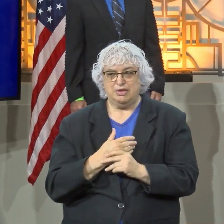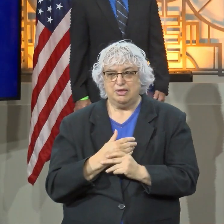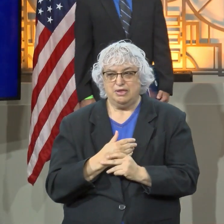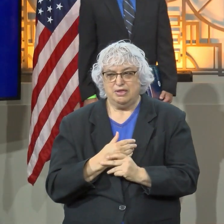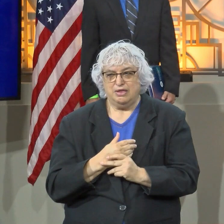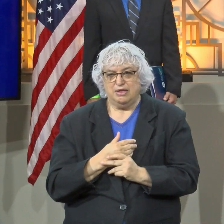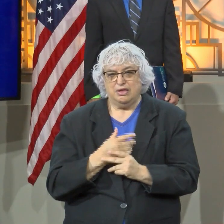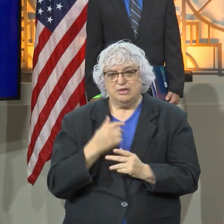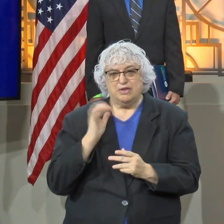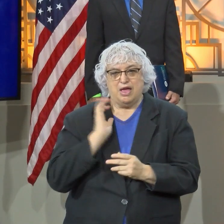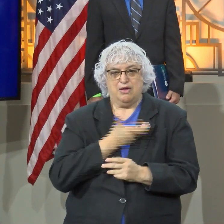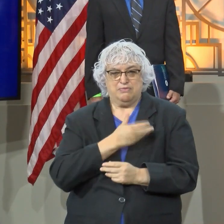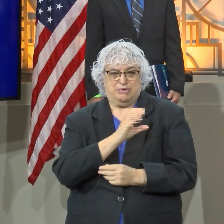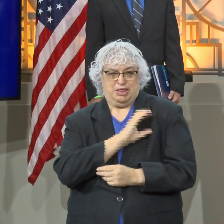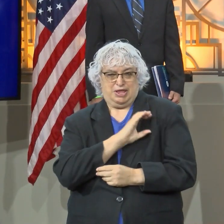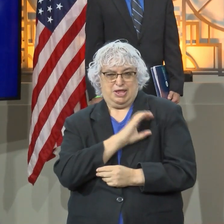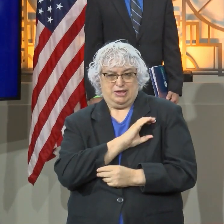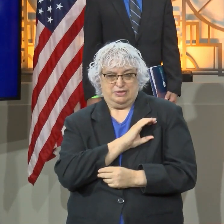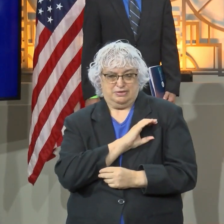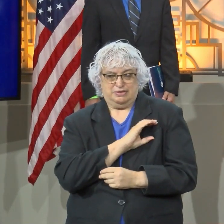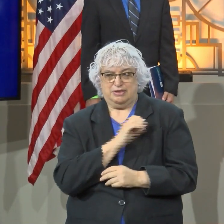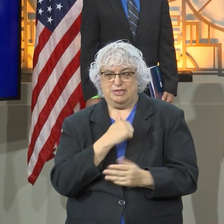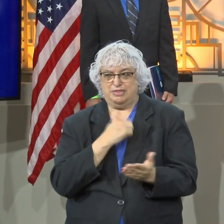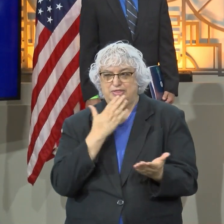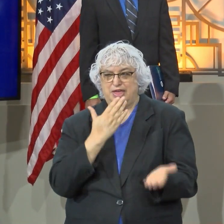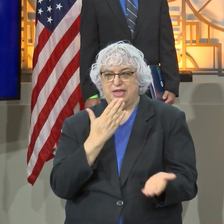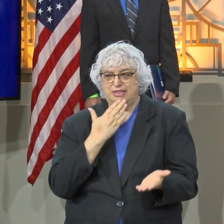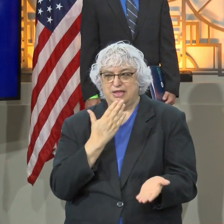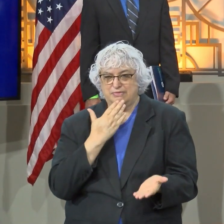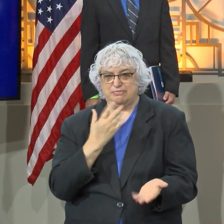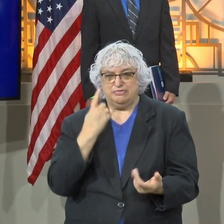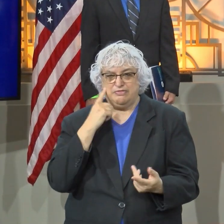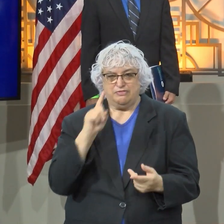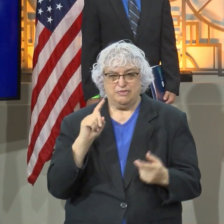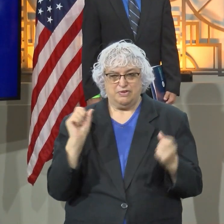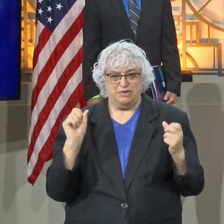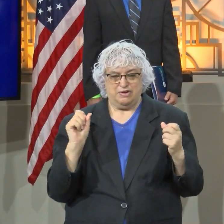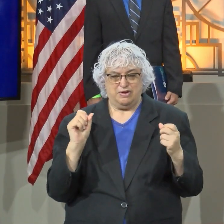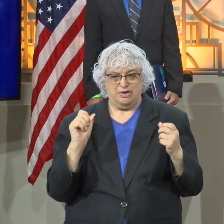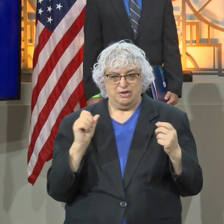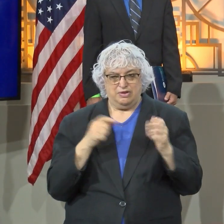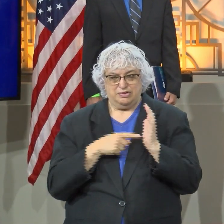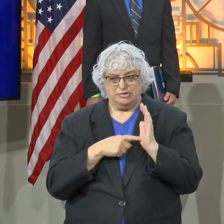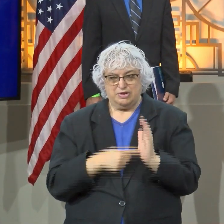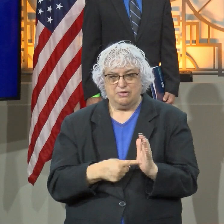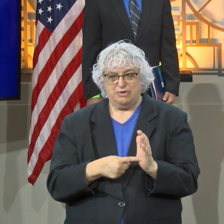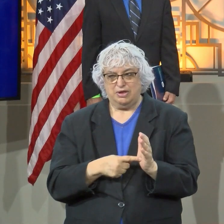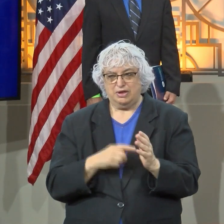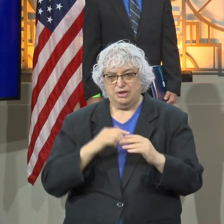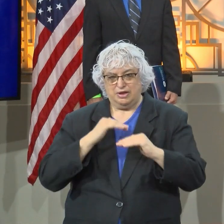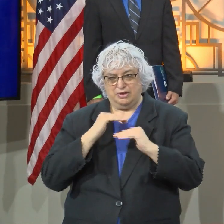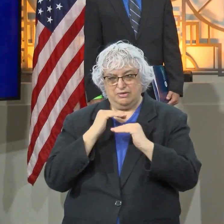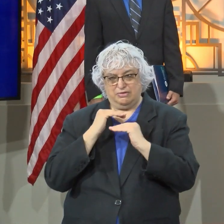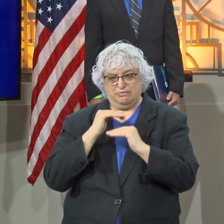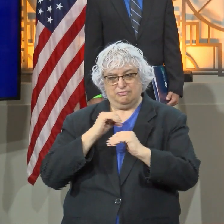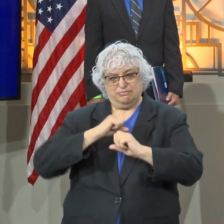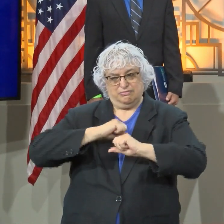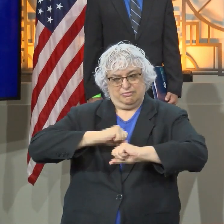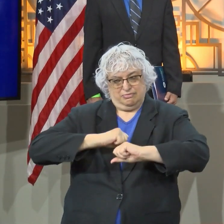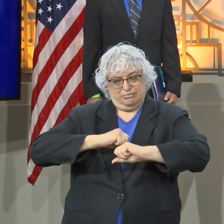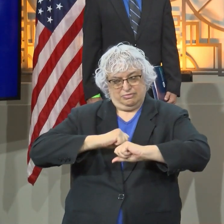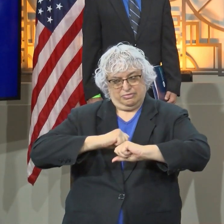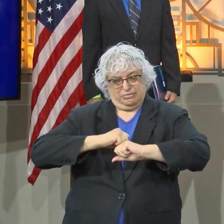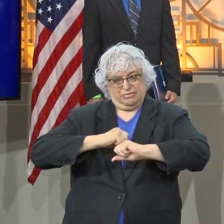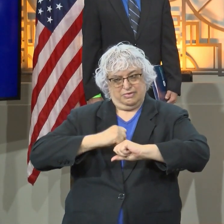our police officers, I want to thank them for exercising a great deal of restraint over the last several